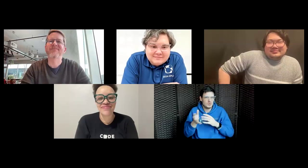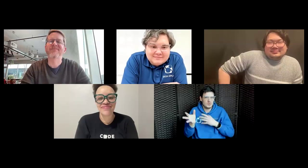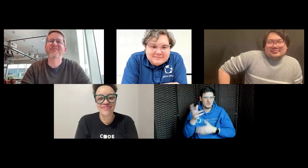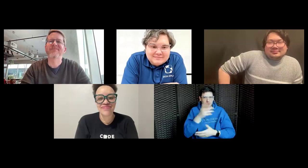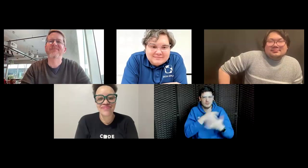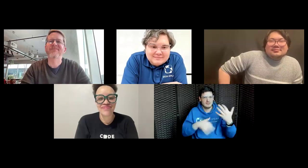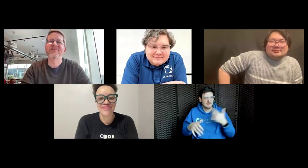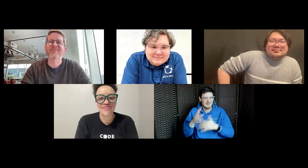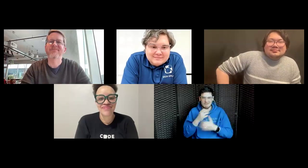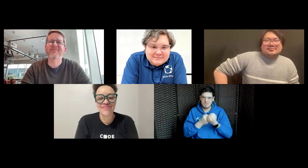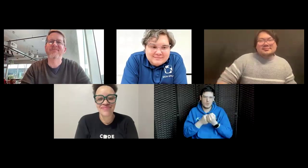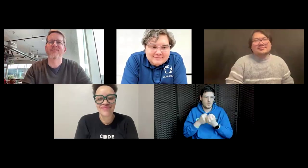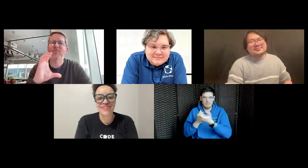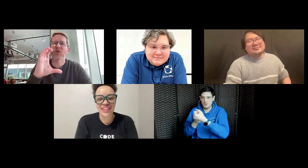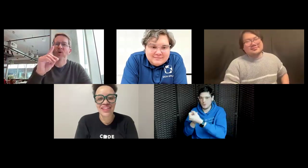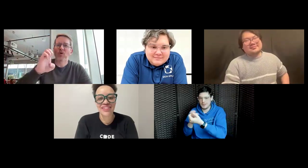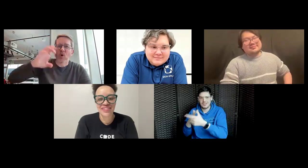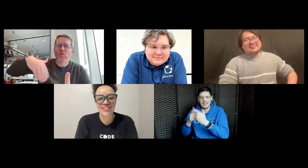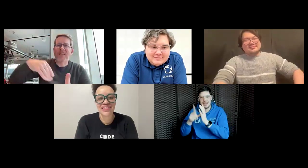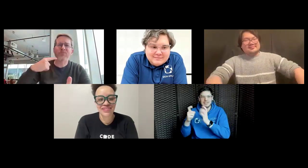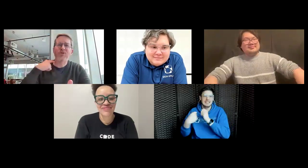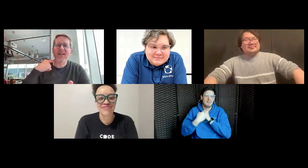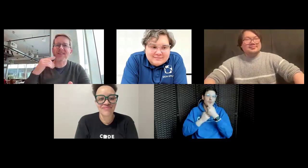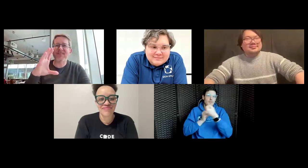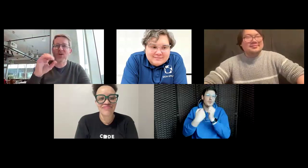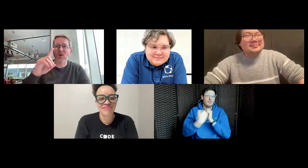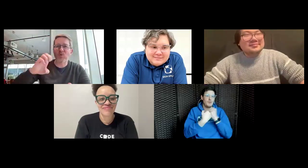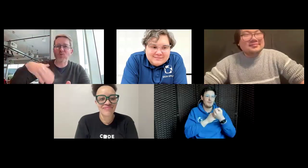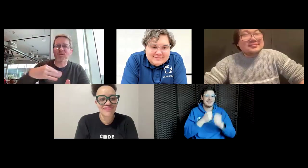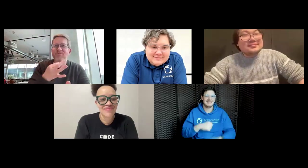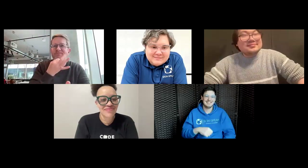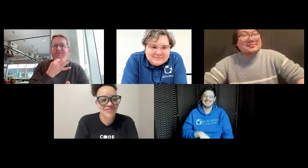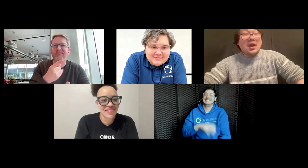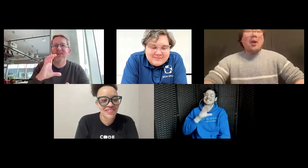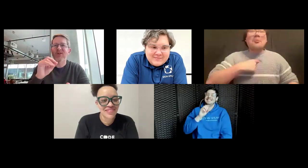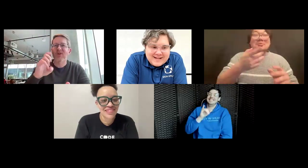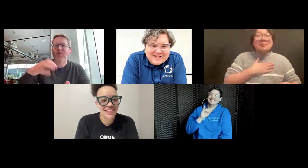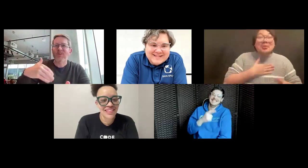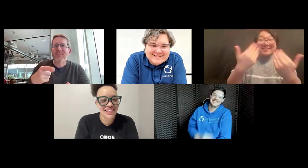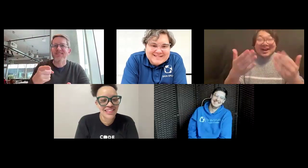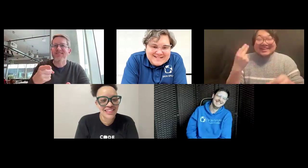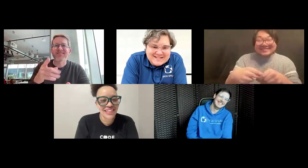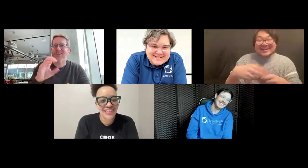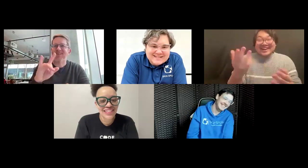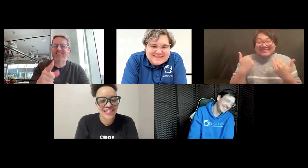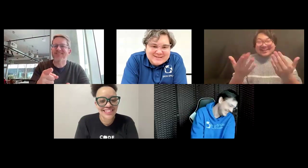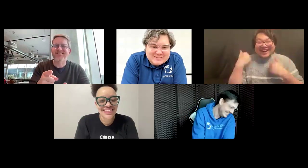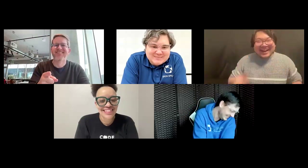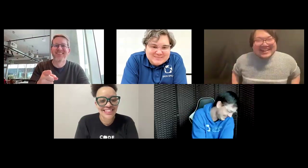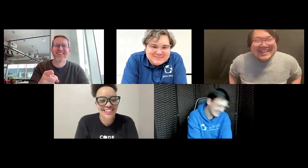right? Yeah, so it's just like, they're supporting each other. I experience support from others. And Brian, you're an